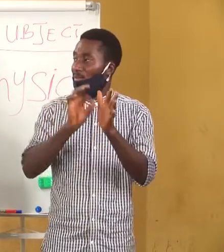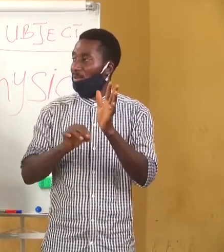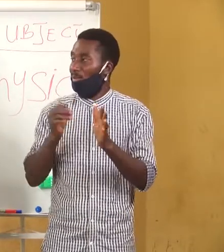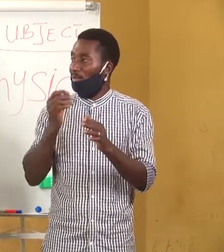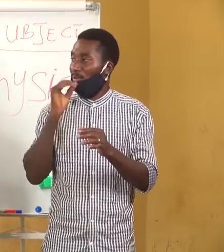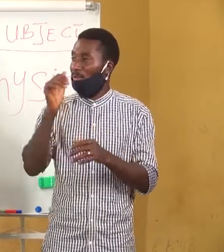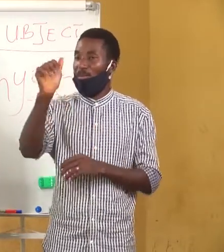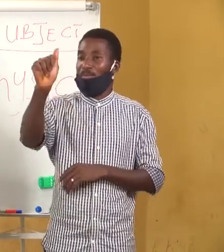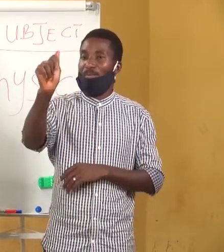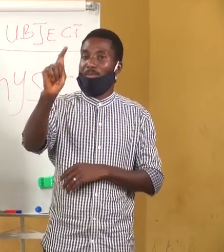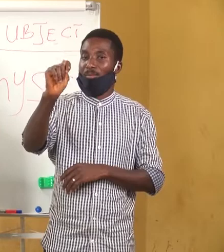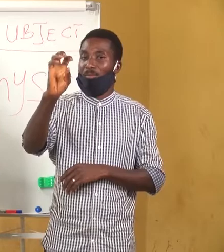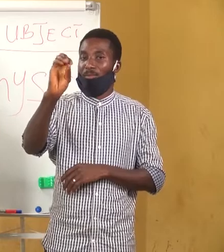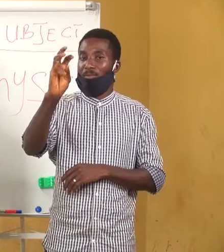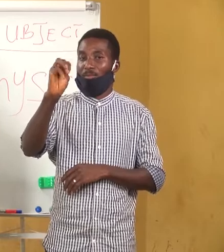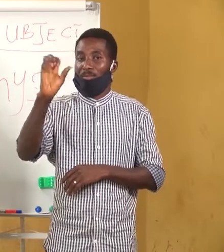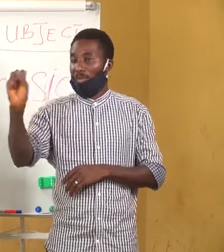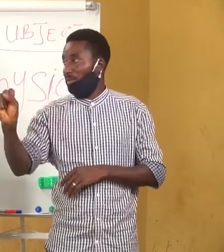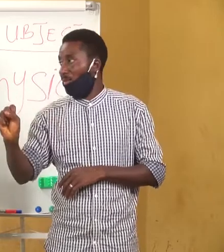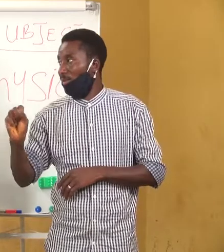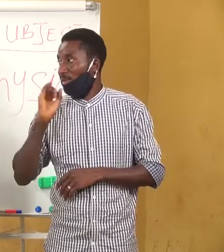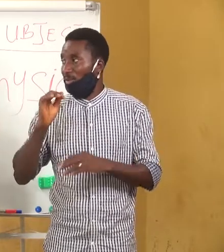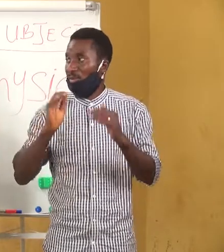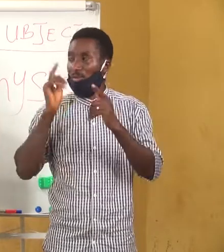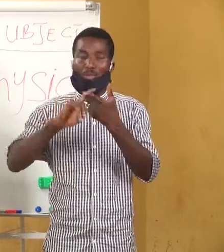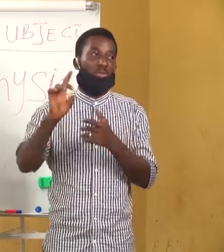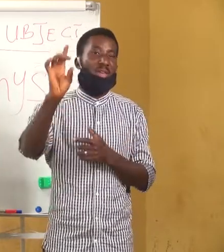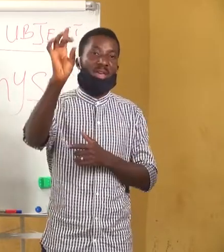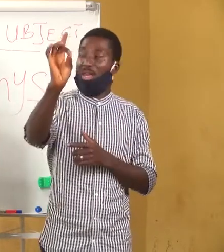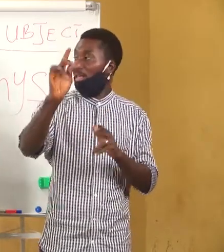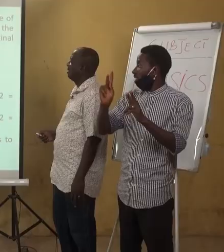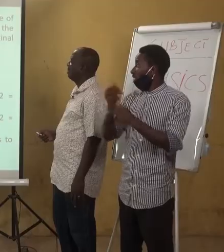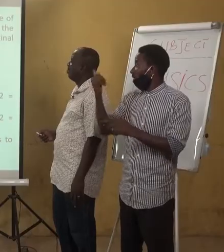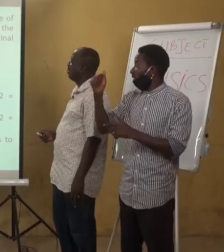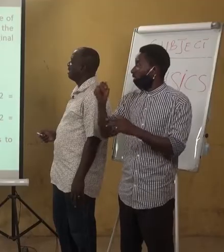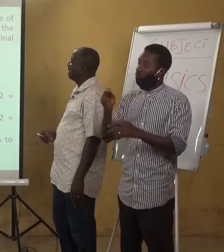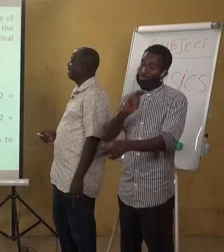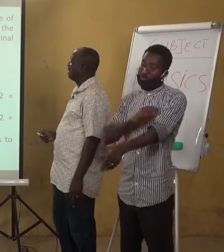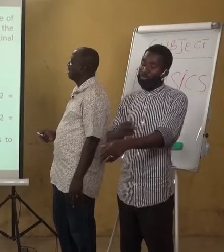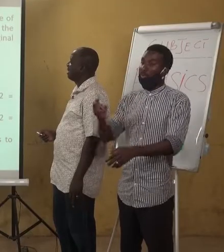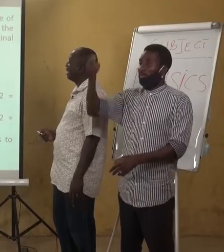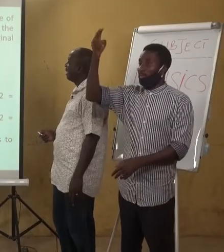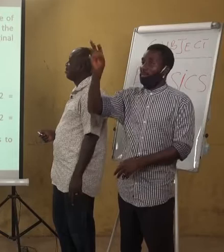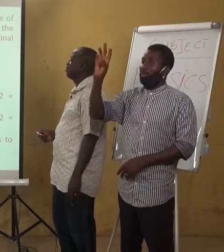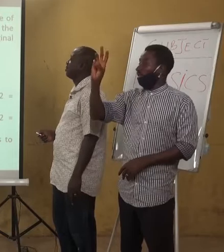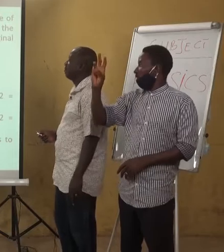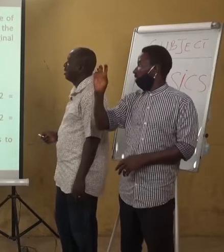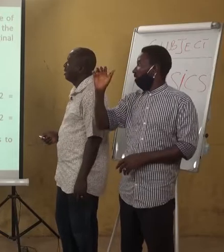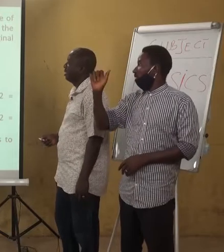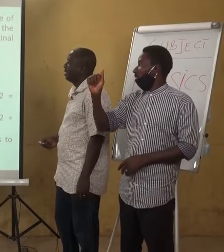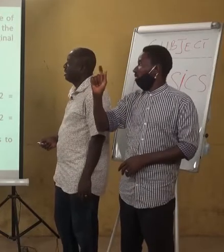of atoms is equals to 8 times 10 to power 6